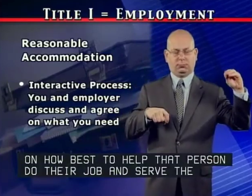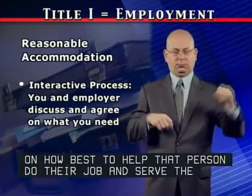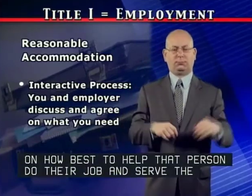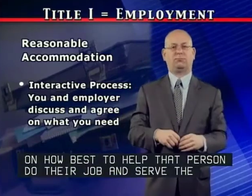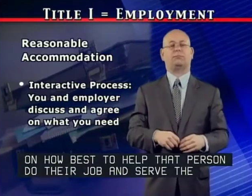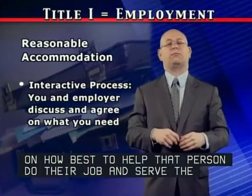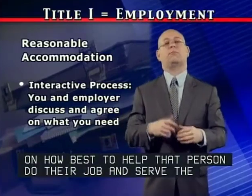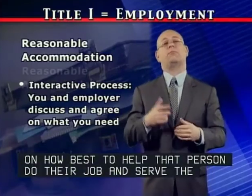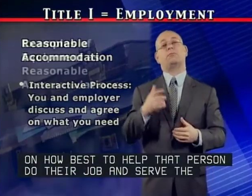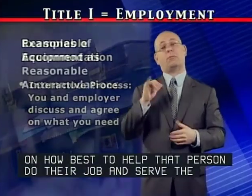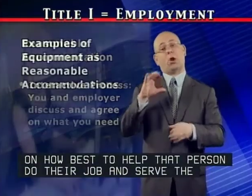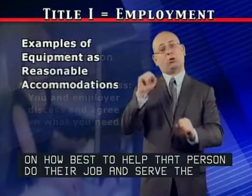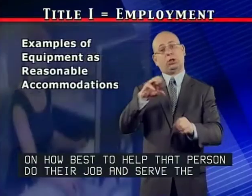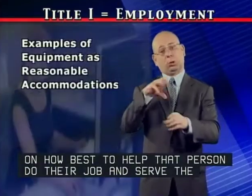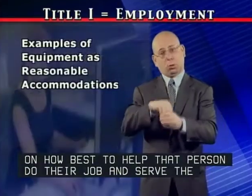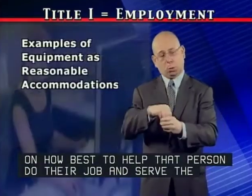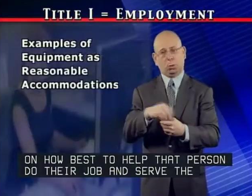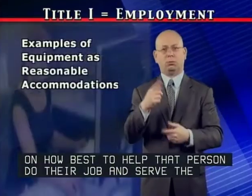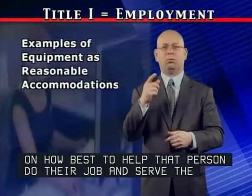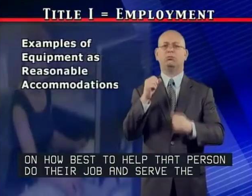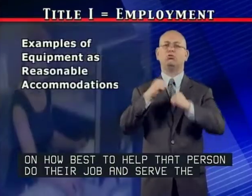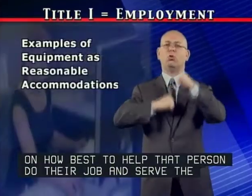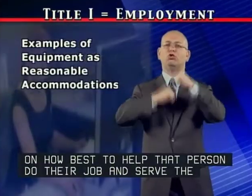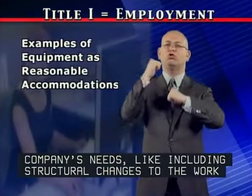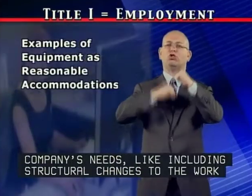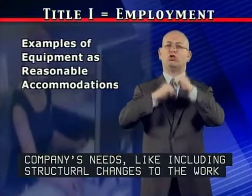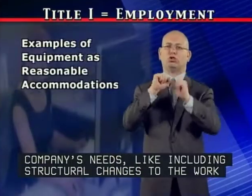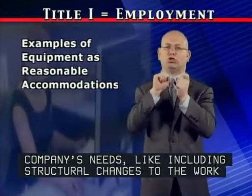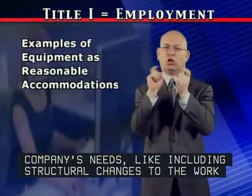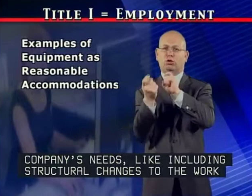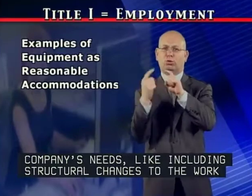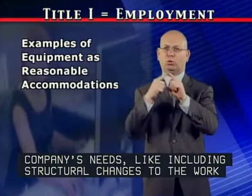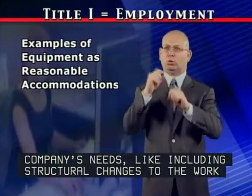how best to help that person do their job and serve the company's needs.